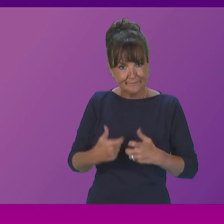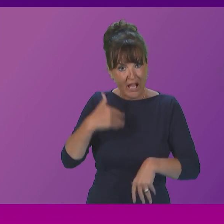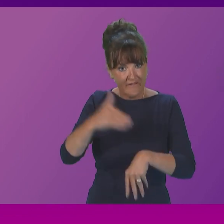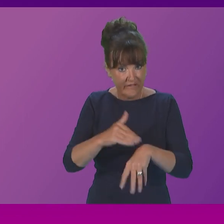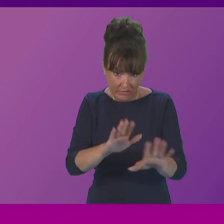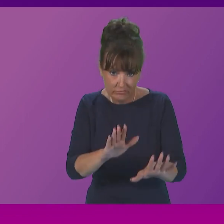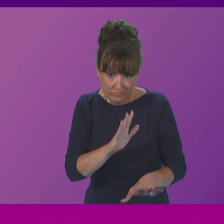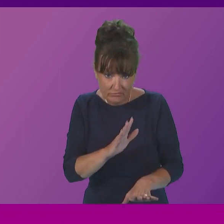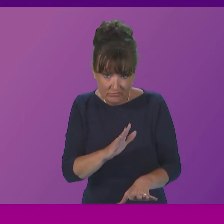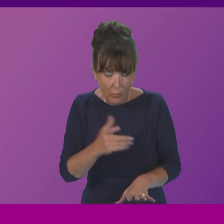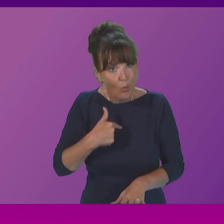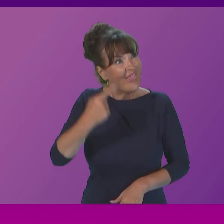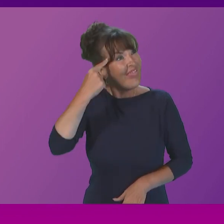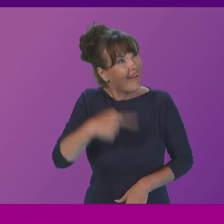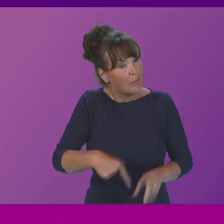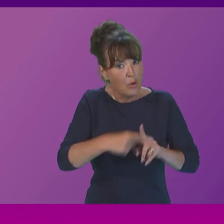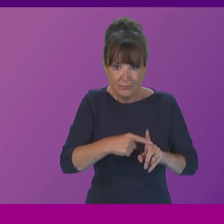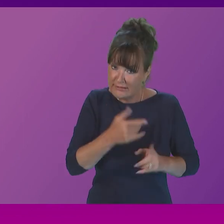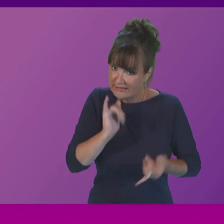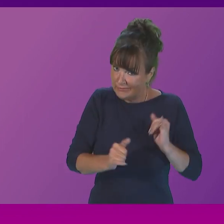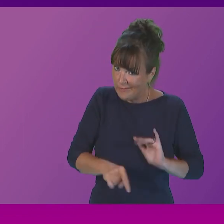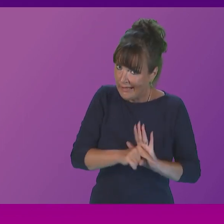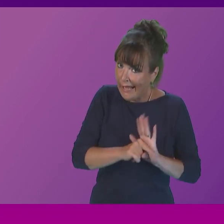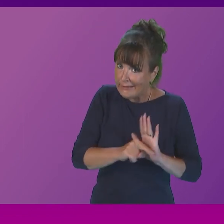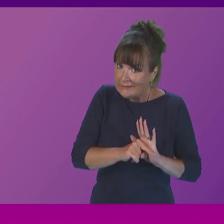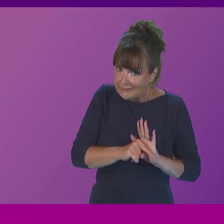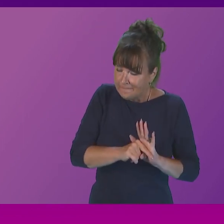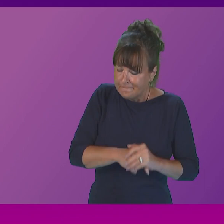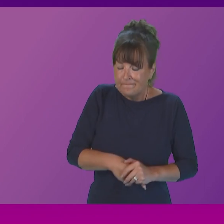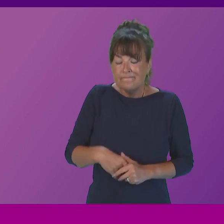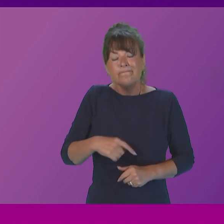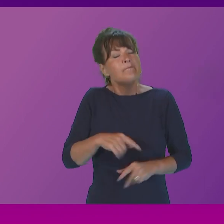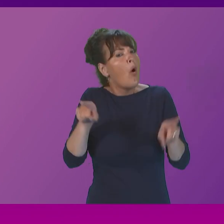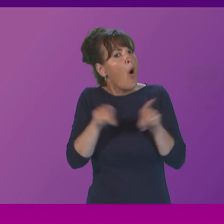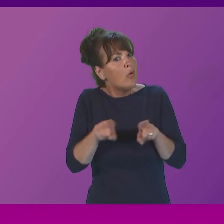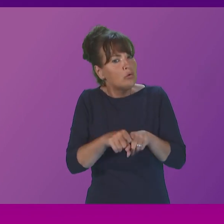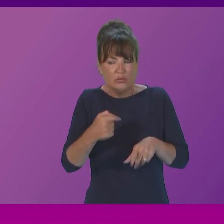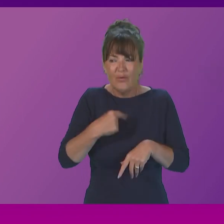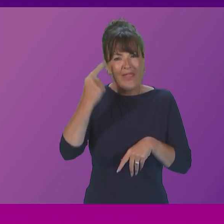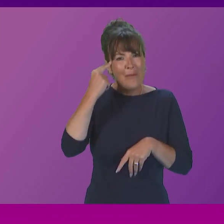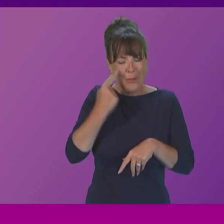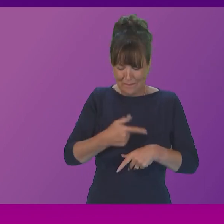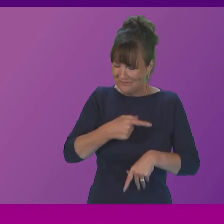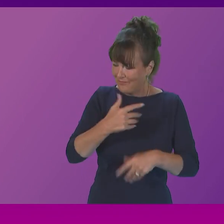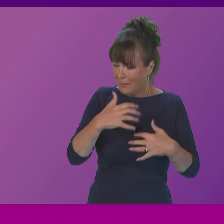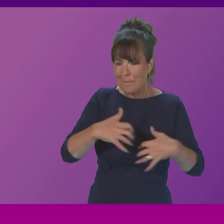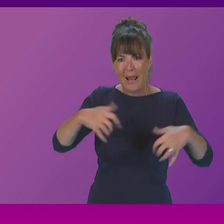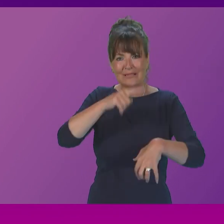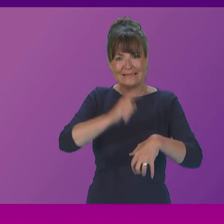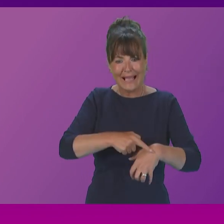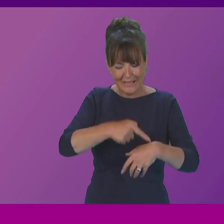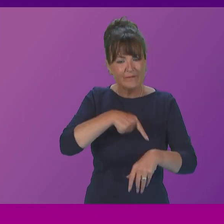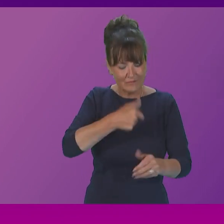the positive tool that we'd like it to be. We're having a look at the Parliament sitting times, how they fluctuate and how we can try to limit